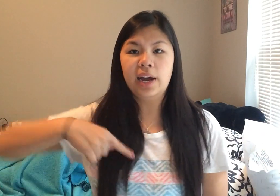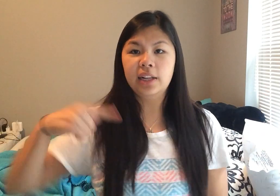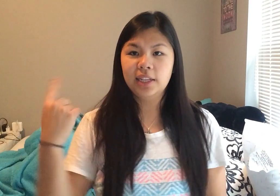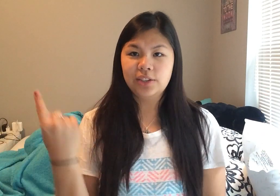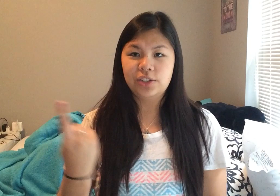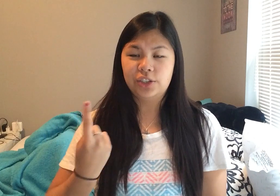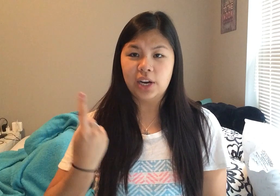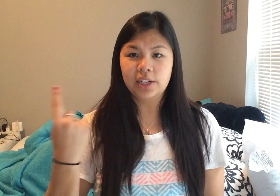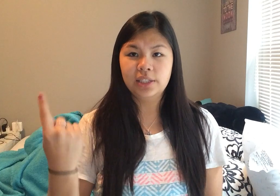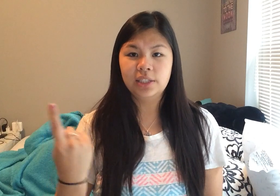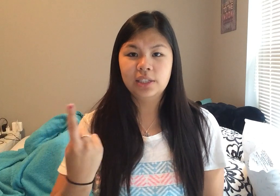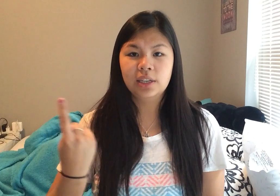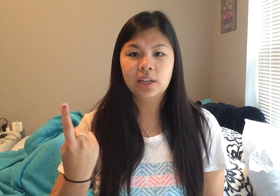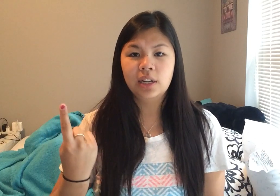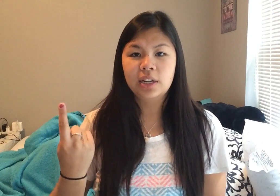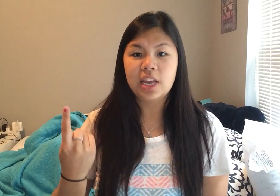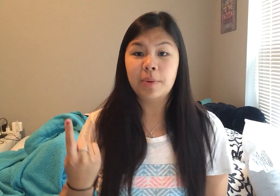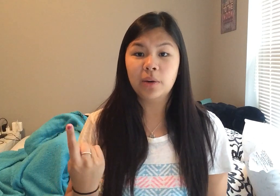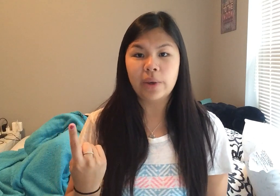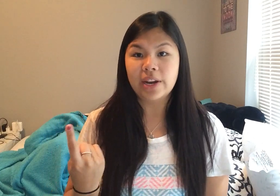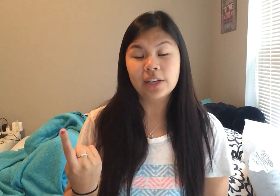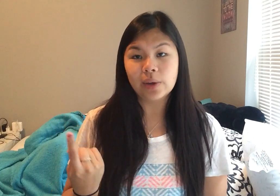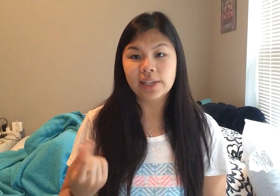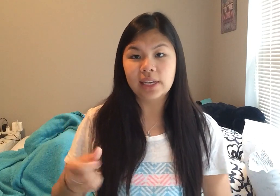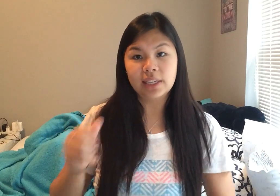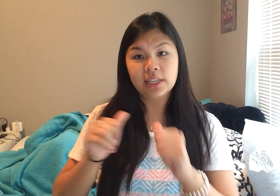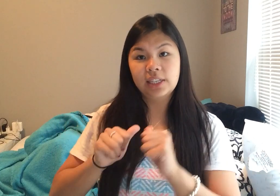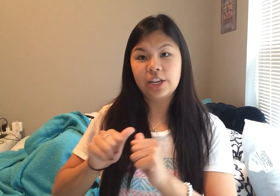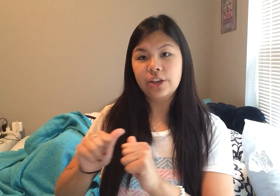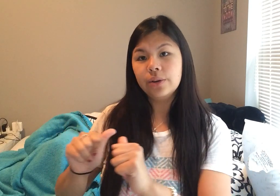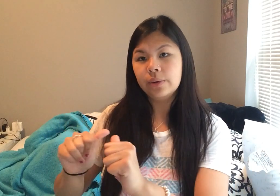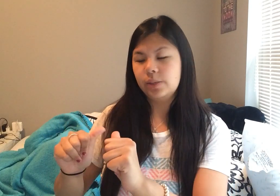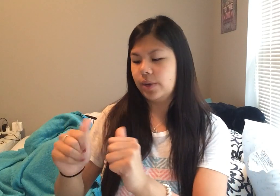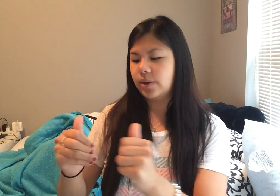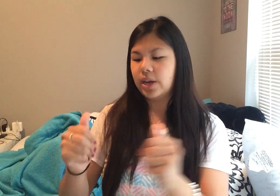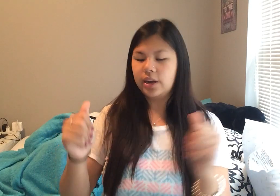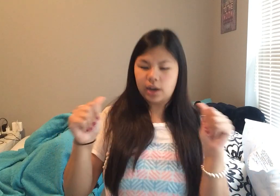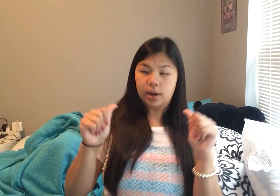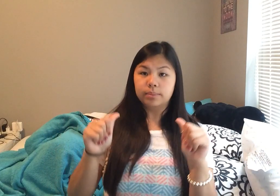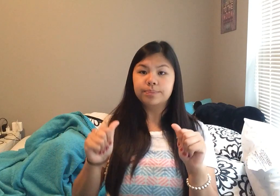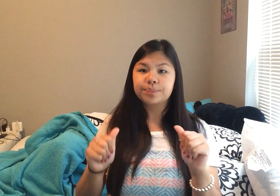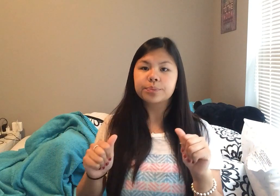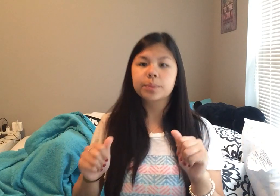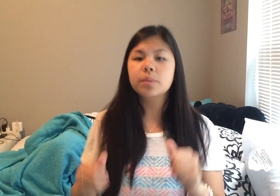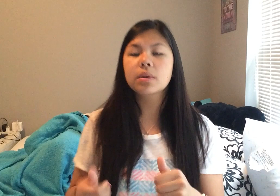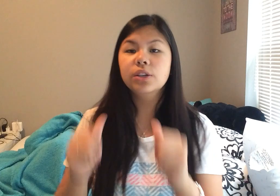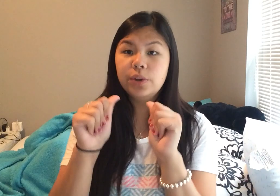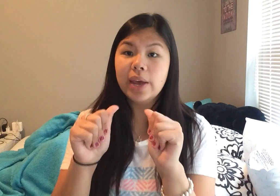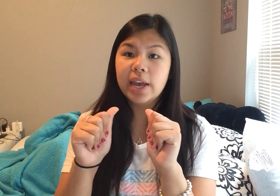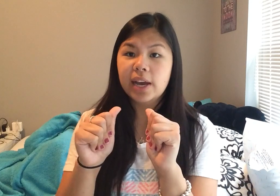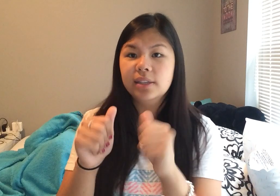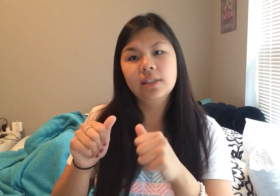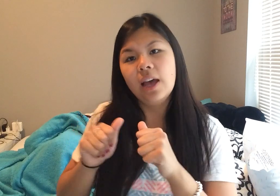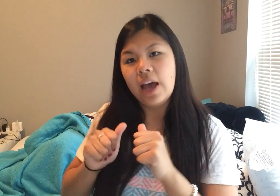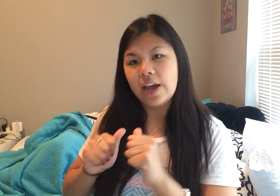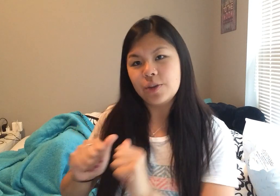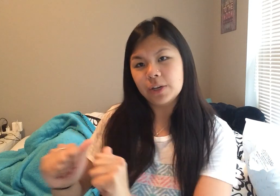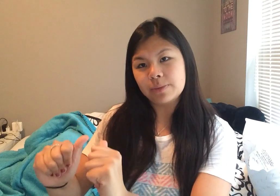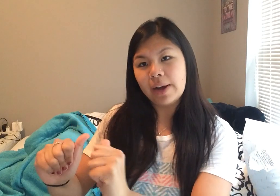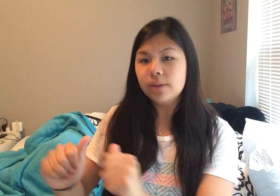I'll just keep on waiting, so I said continue, it's where you take two A hands and you push them out, so